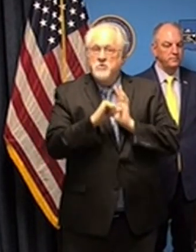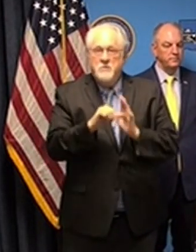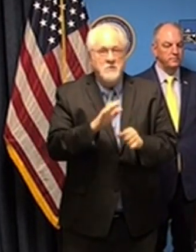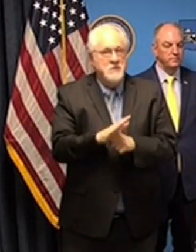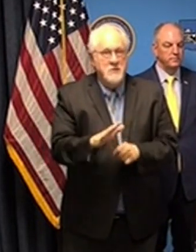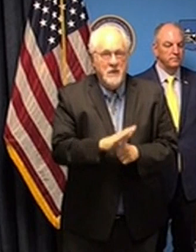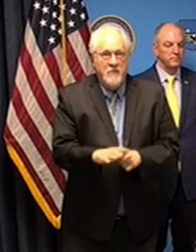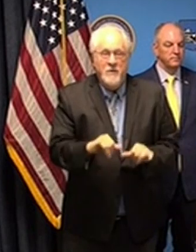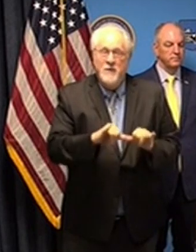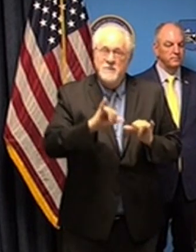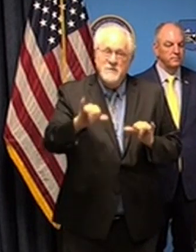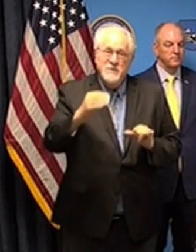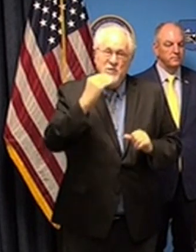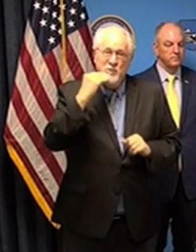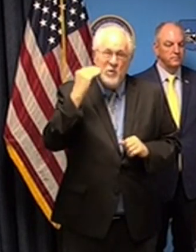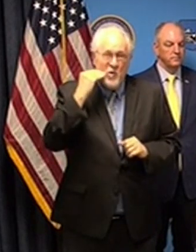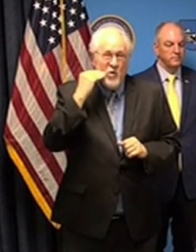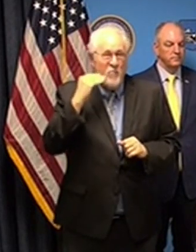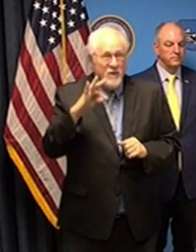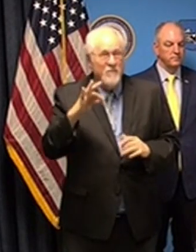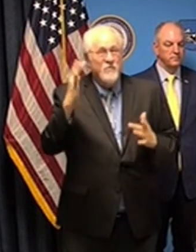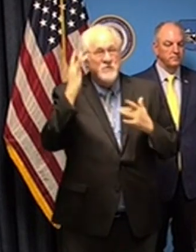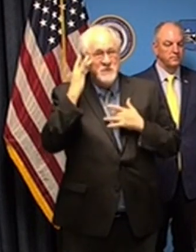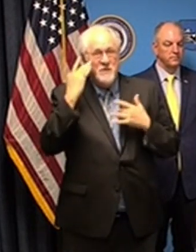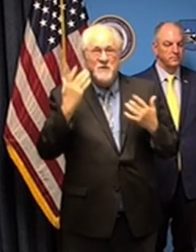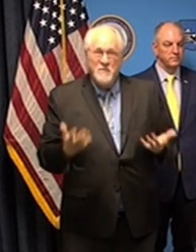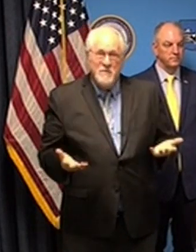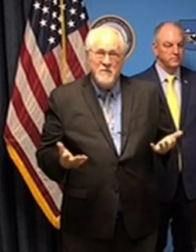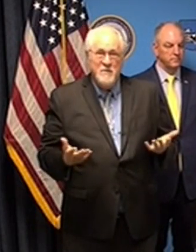enough. Stay home if you are sick,